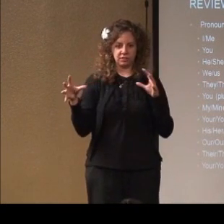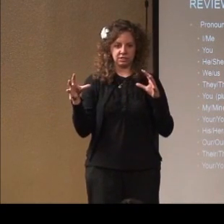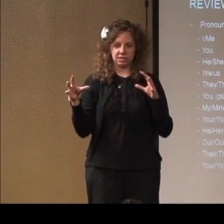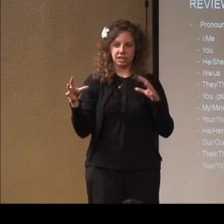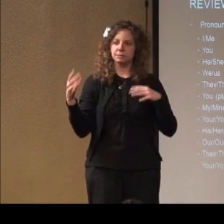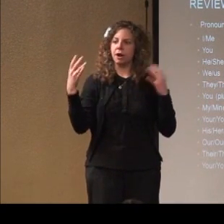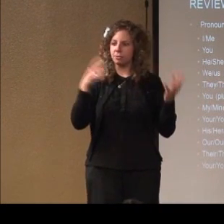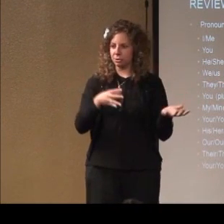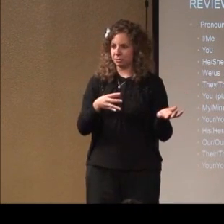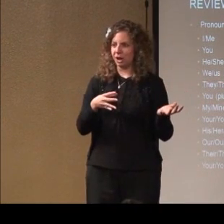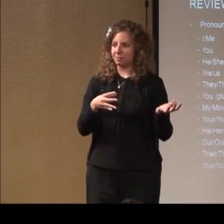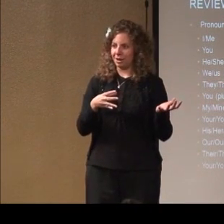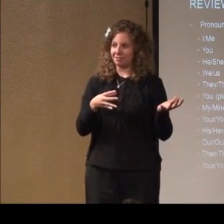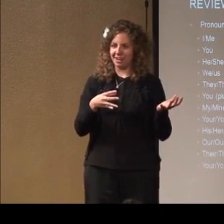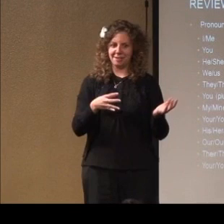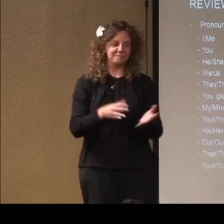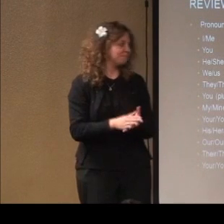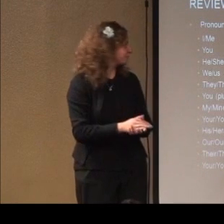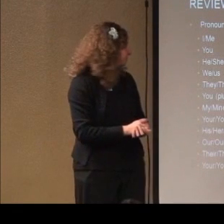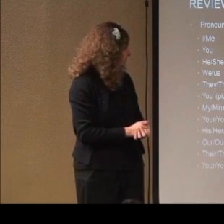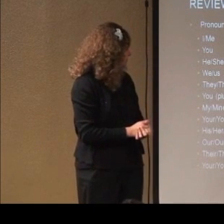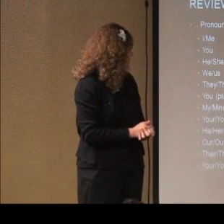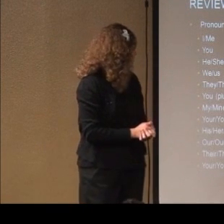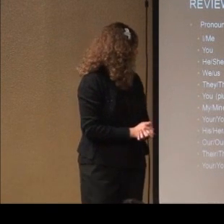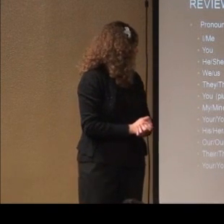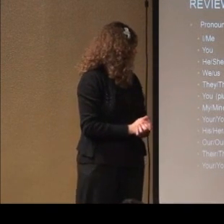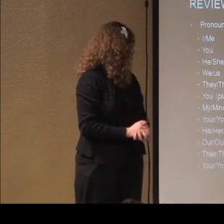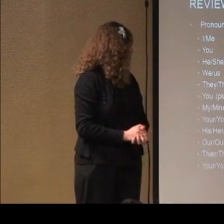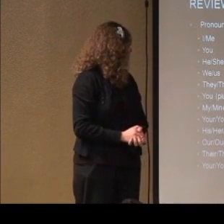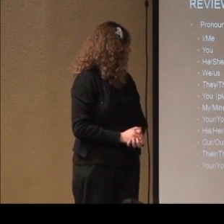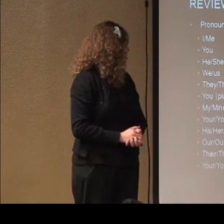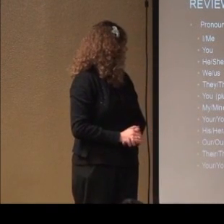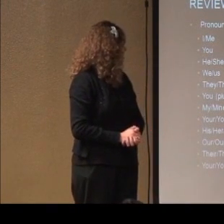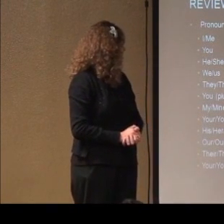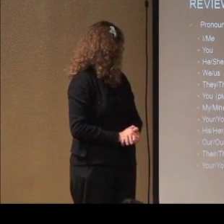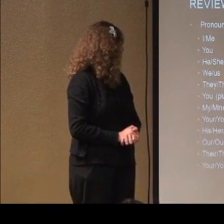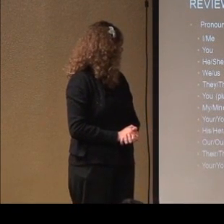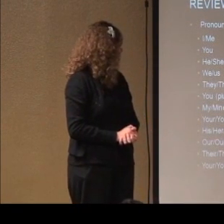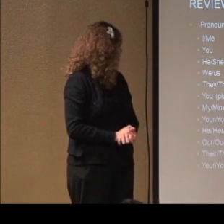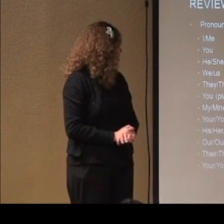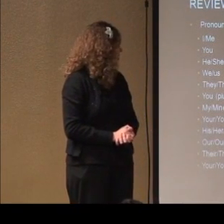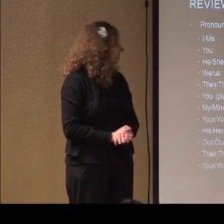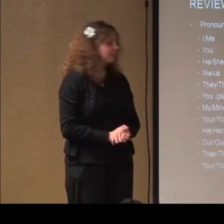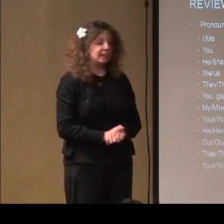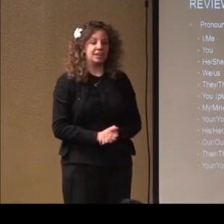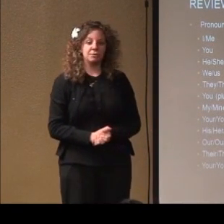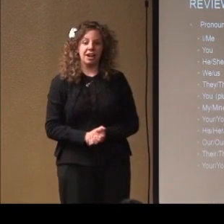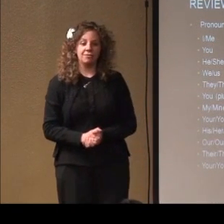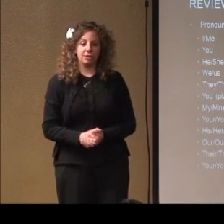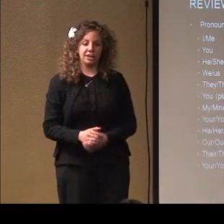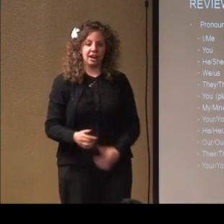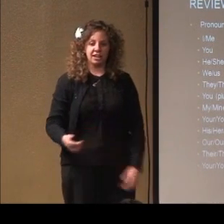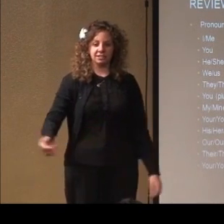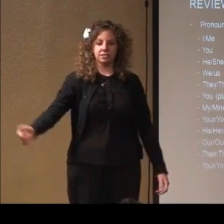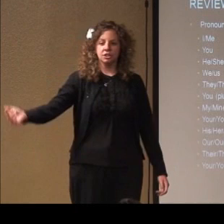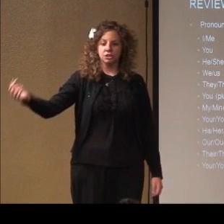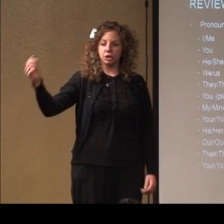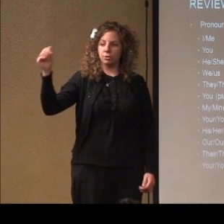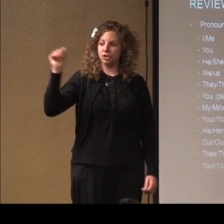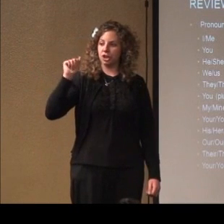reference that spot with who I'm talking about, okay? So that was he, she, it, him, her. Okay, then we have we or us. So with your